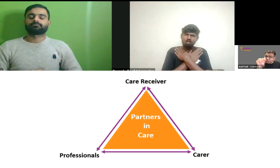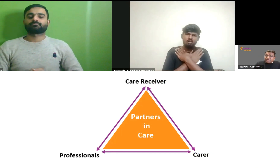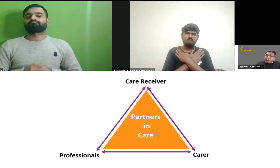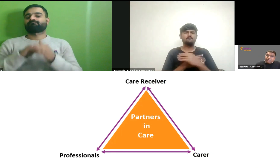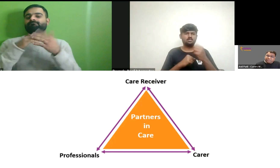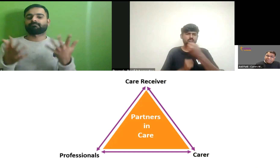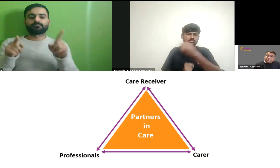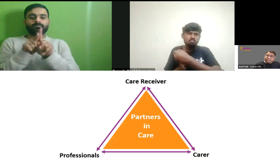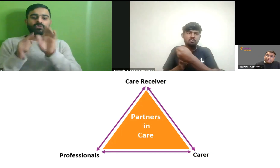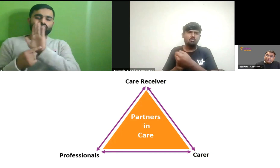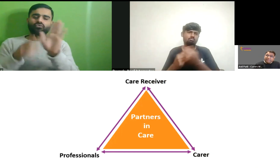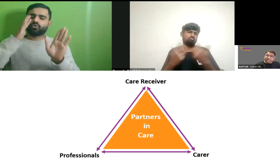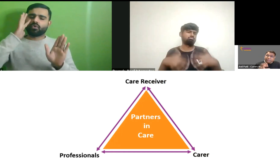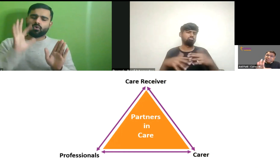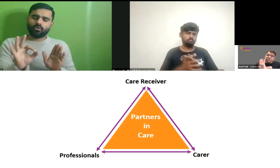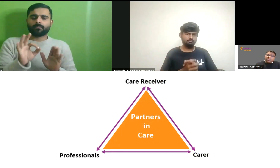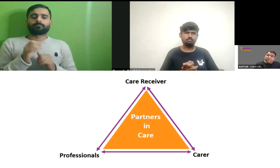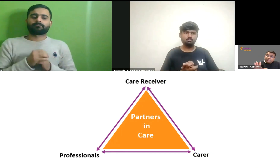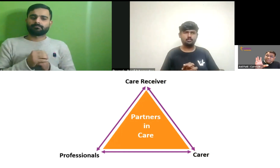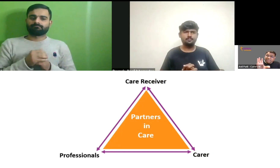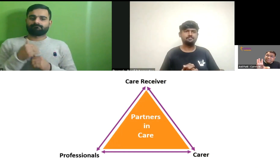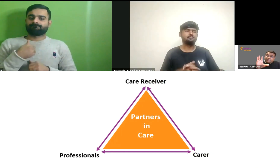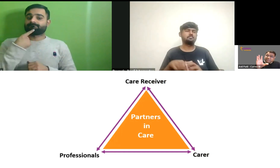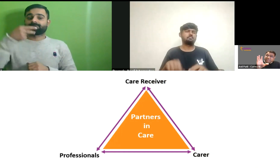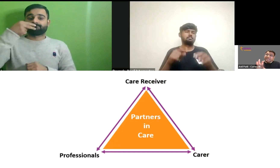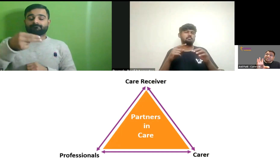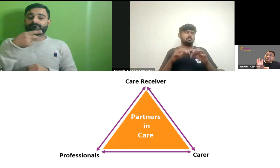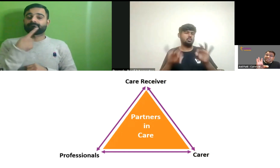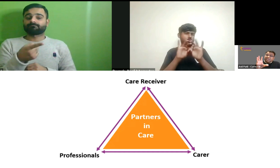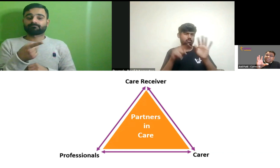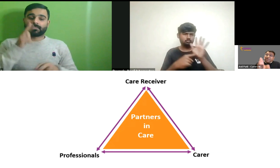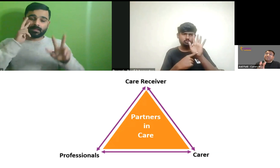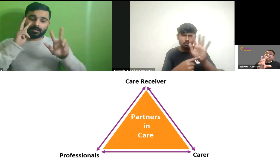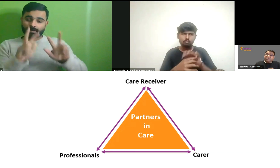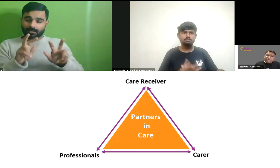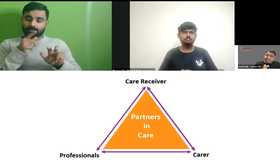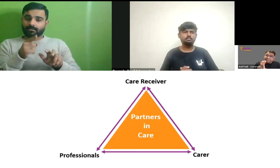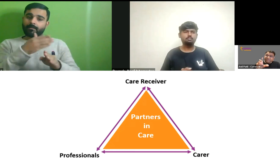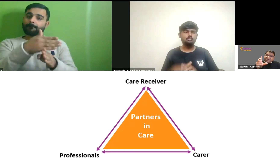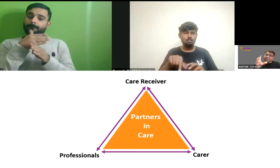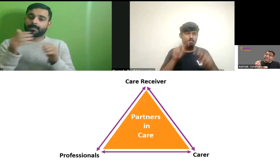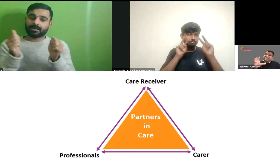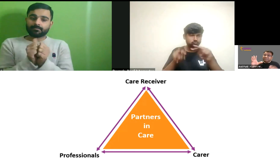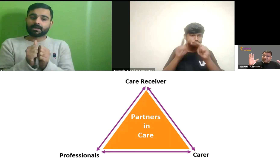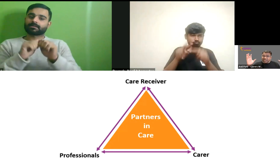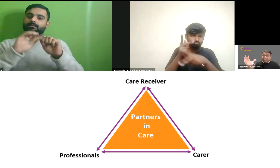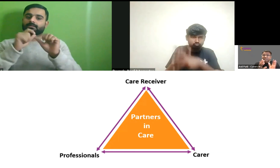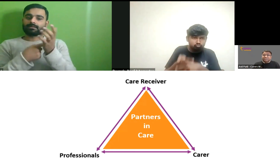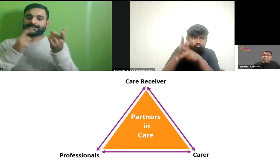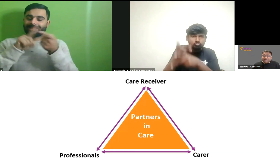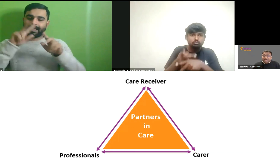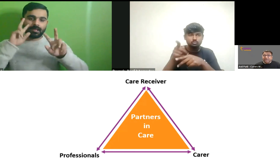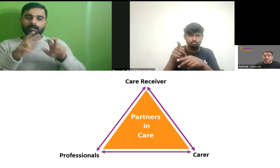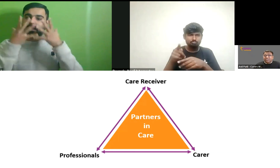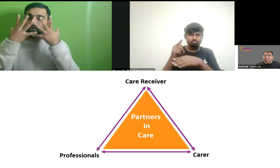So it is so important. What I call as is carers are partners in care. Please, I